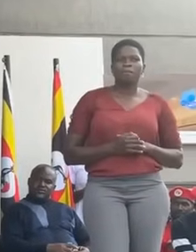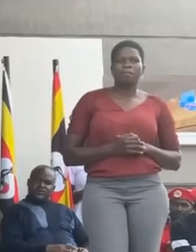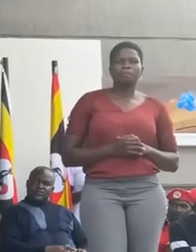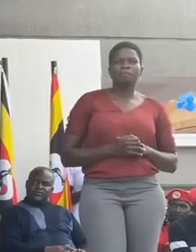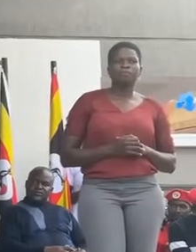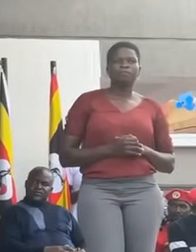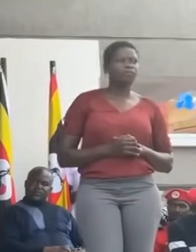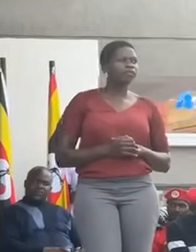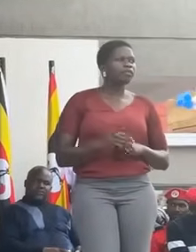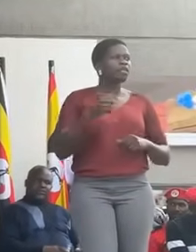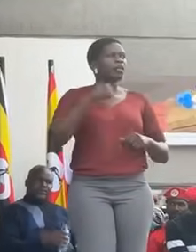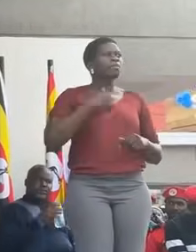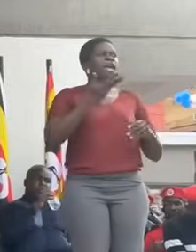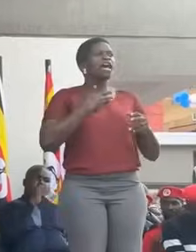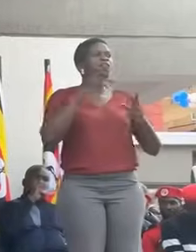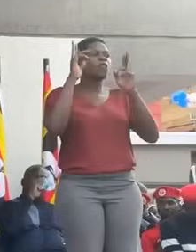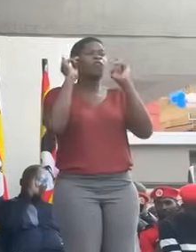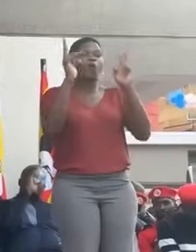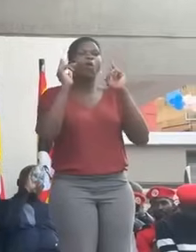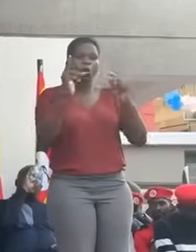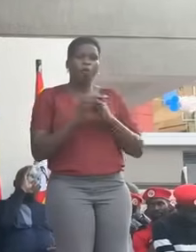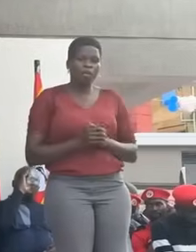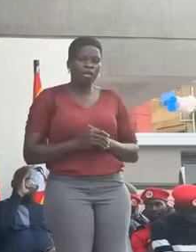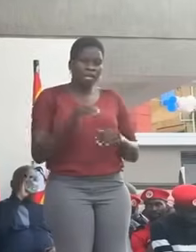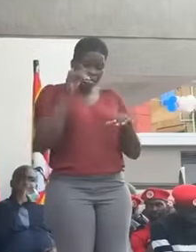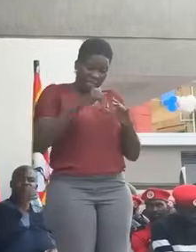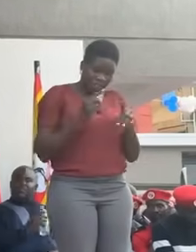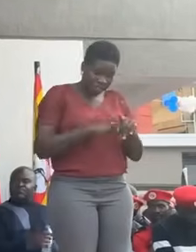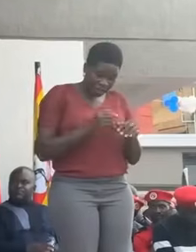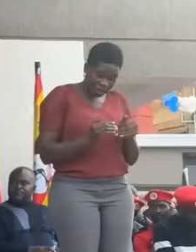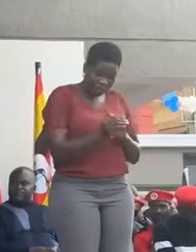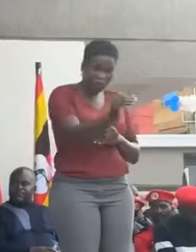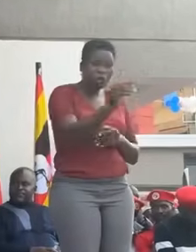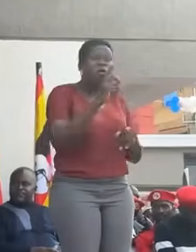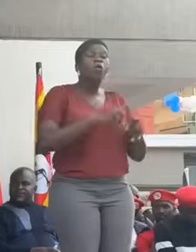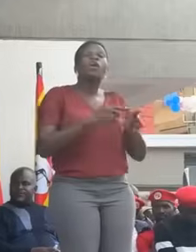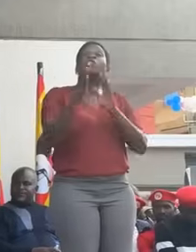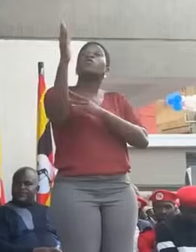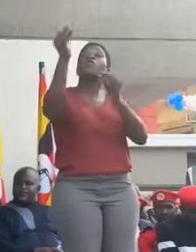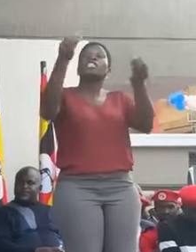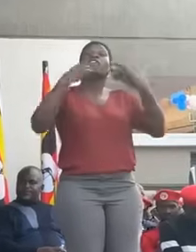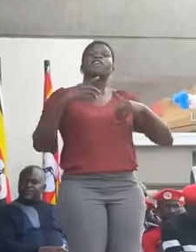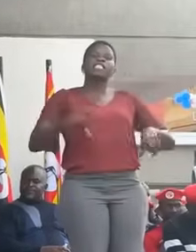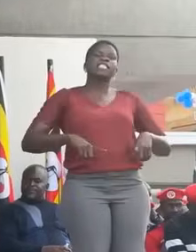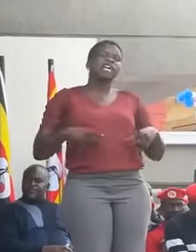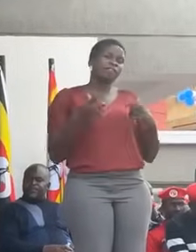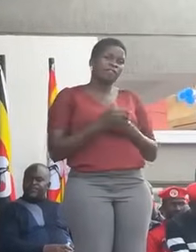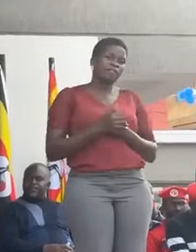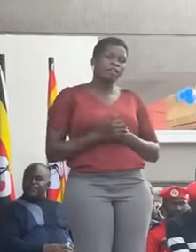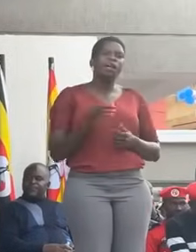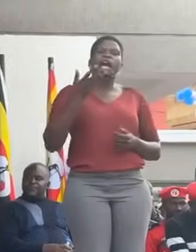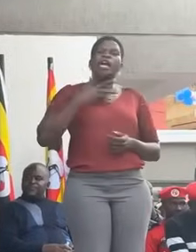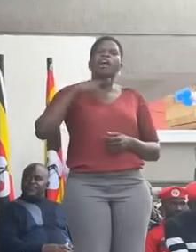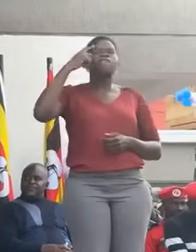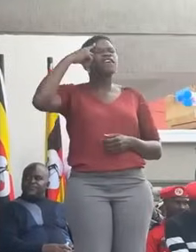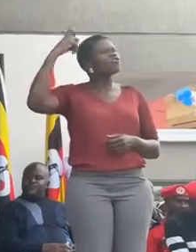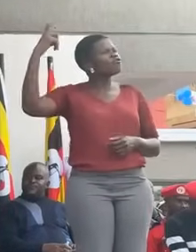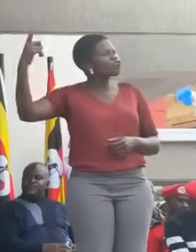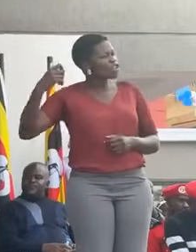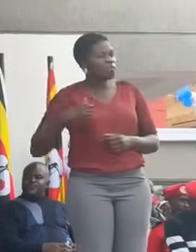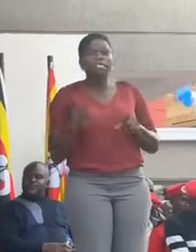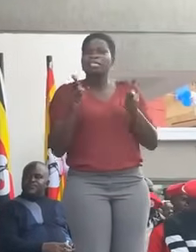Nina esubi mwisere byo maso mukama balibo twala atwadde obulamu nina ekiroto njagala